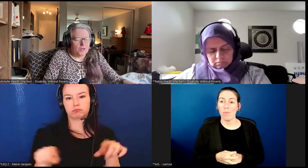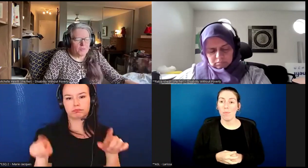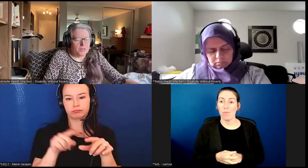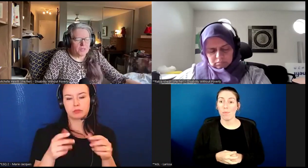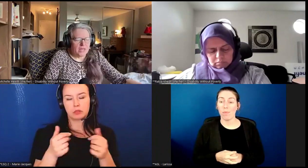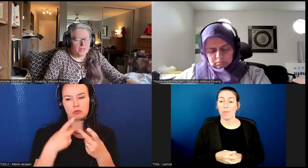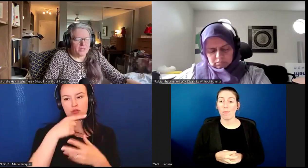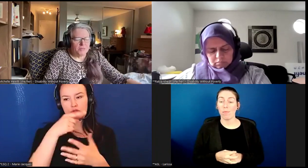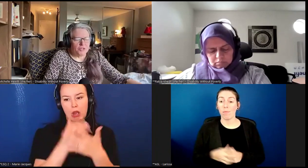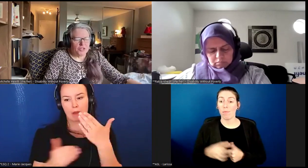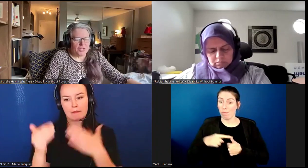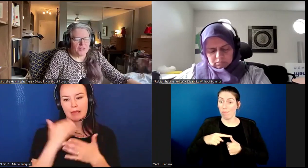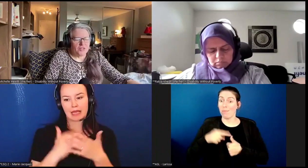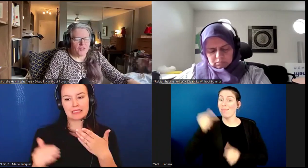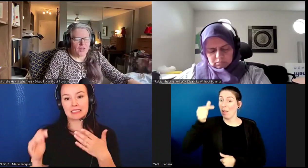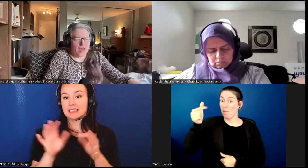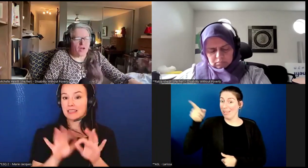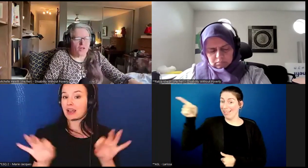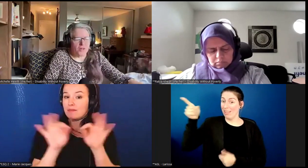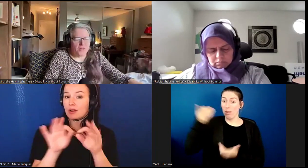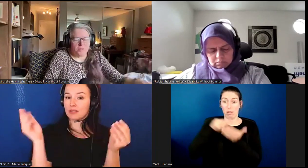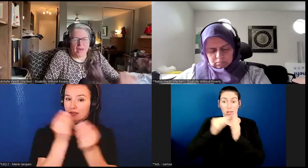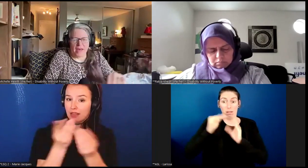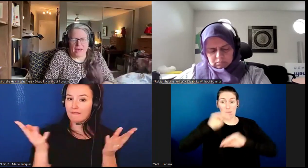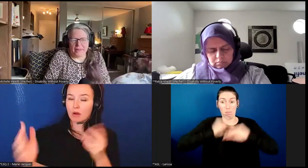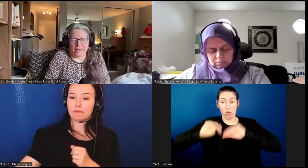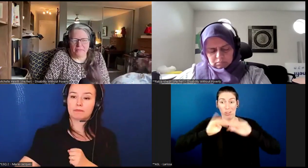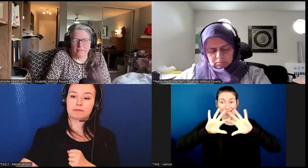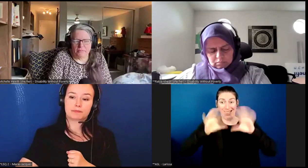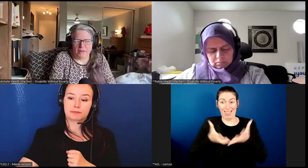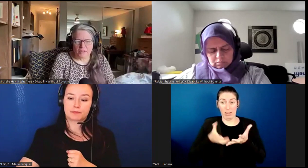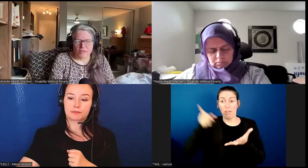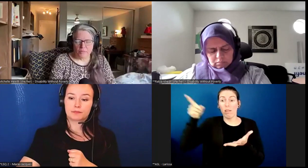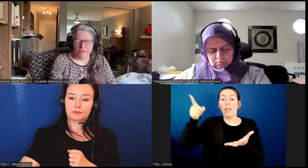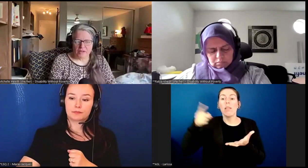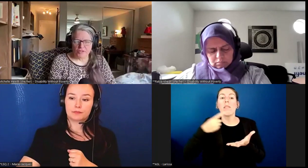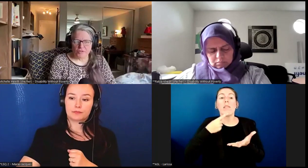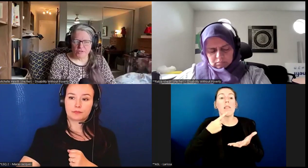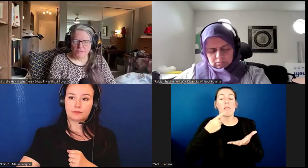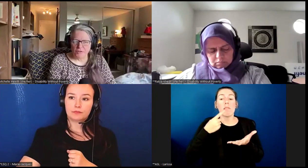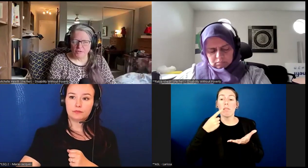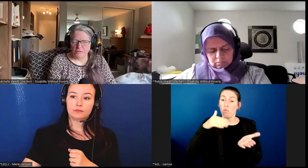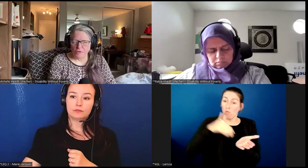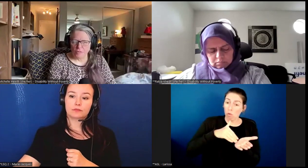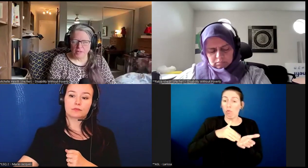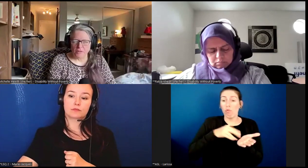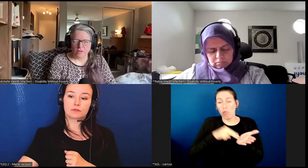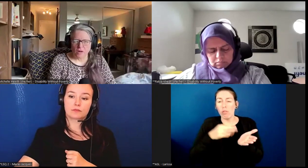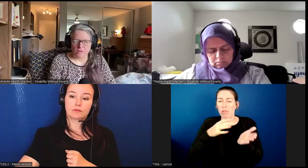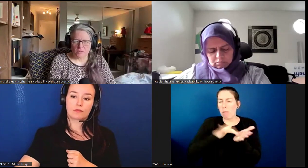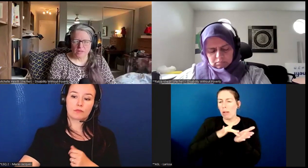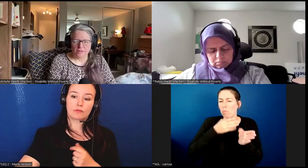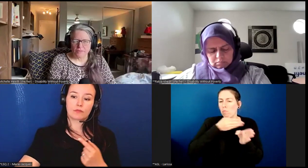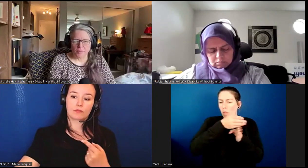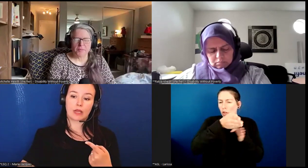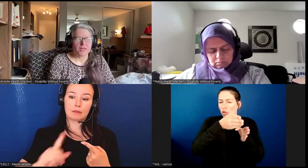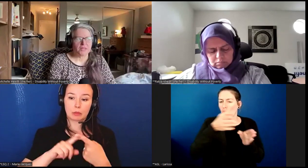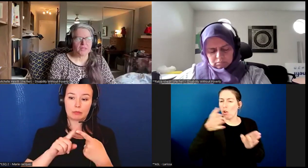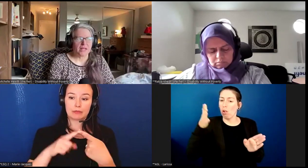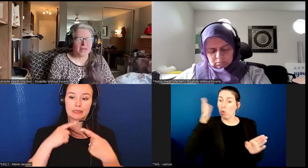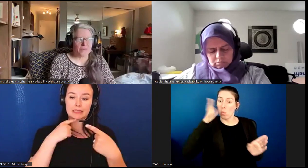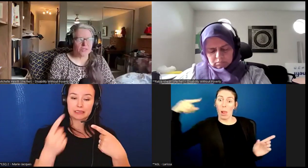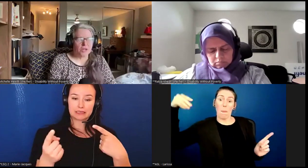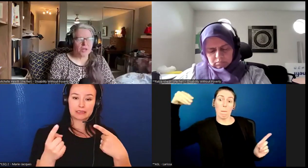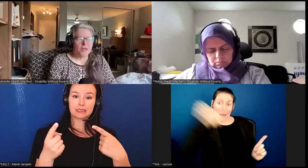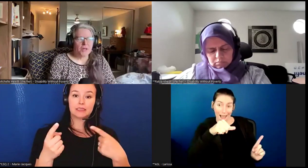the government said in the budget that they are going to pay medical professionals to fill the form in, or doctors, I don't remember the